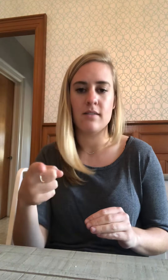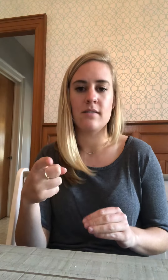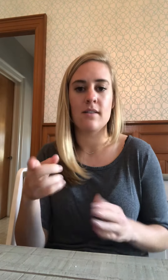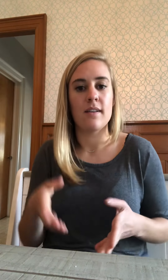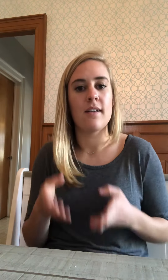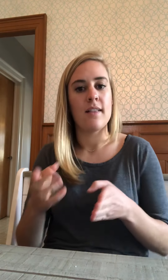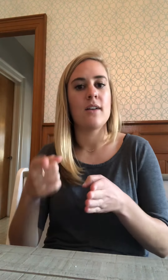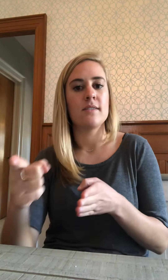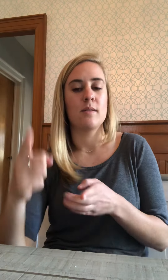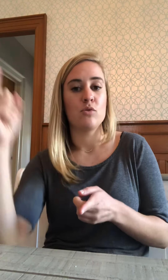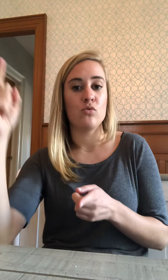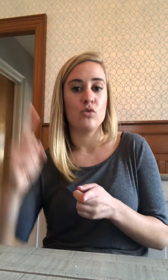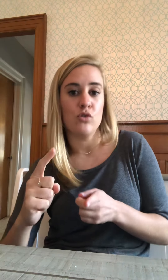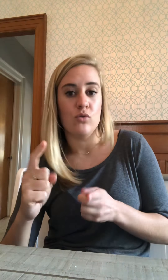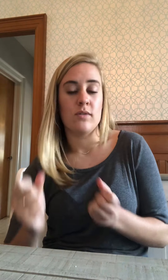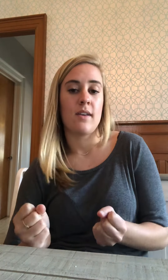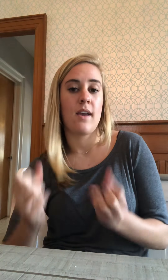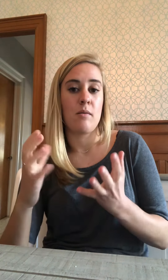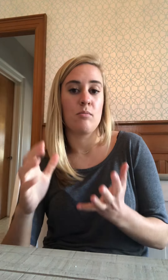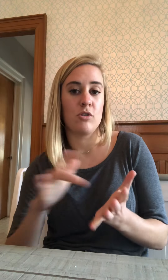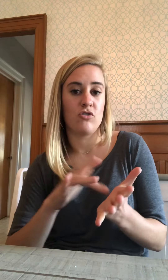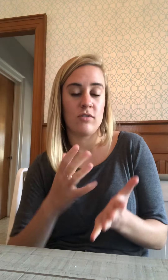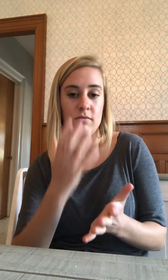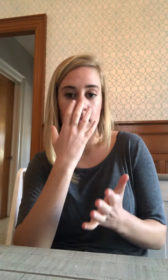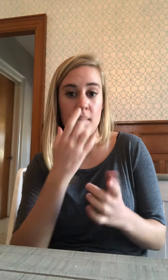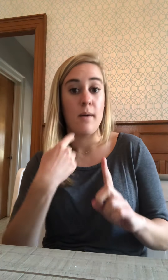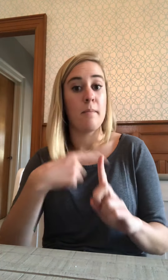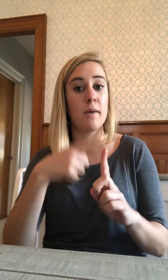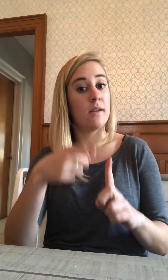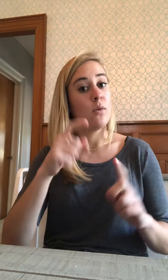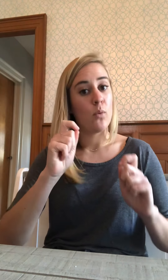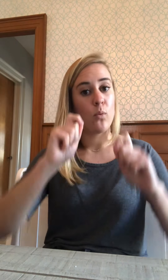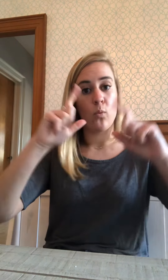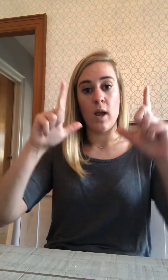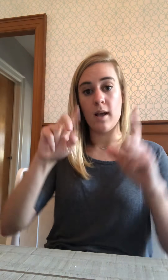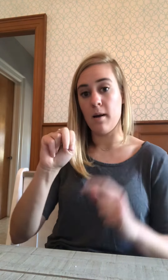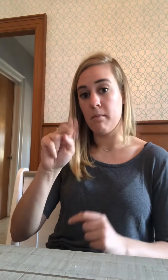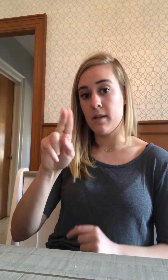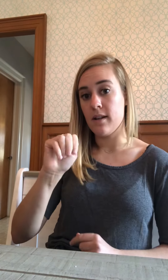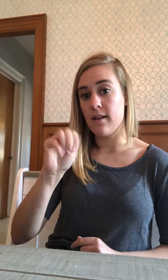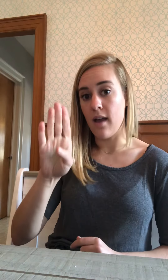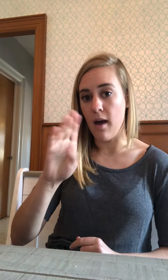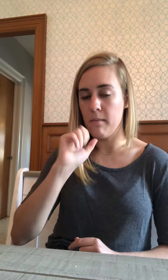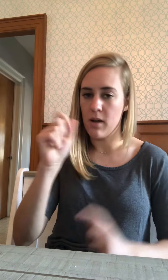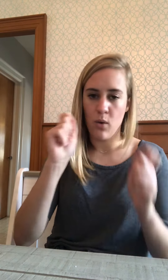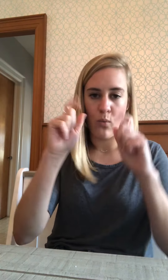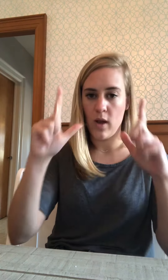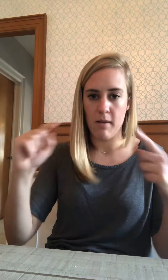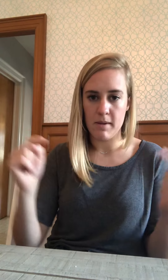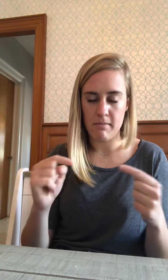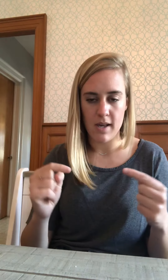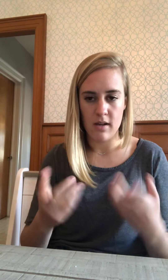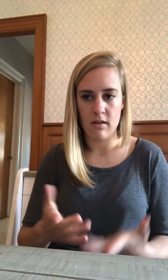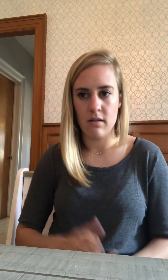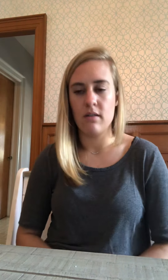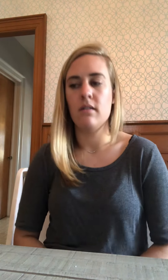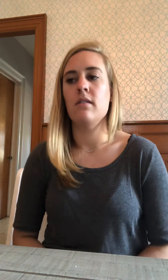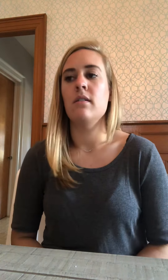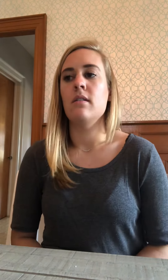of anesthesia, and it also allows the patient to wake up numb rather than in pain. And then the patient goes